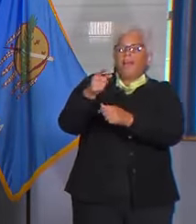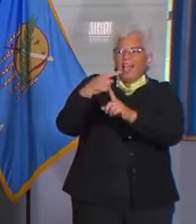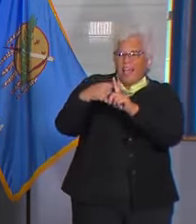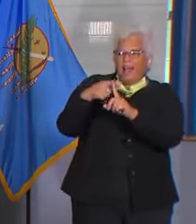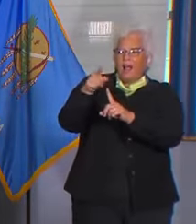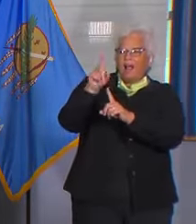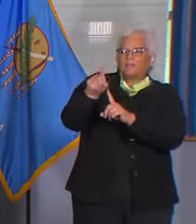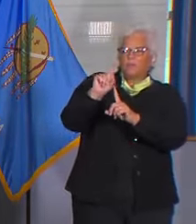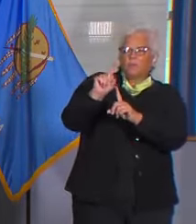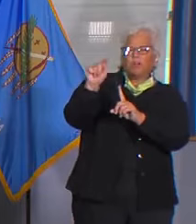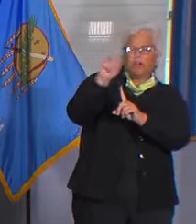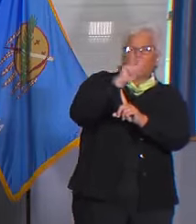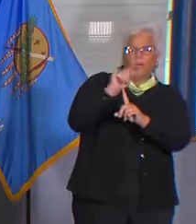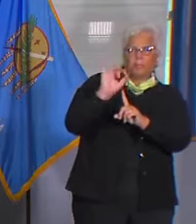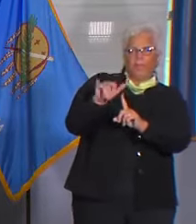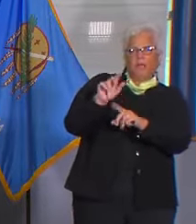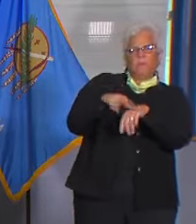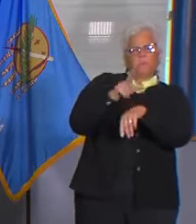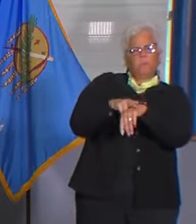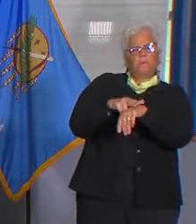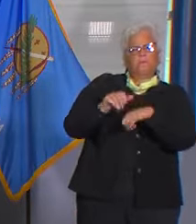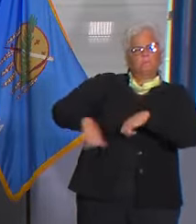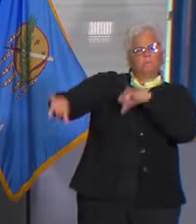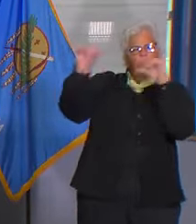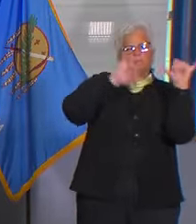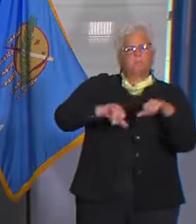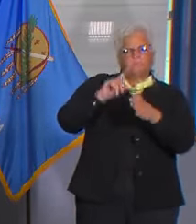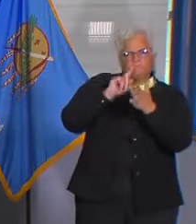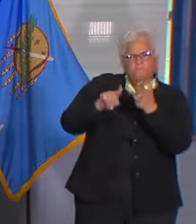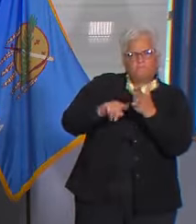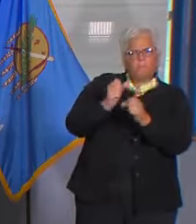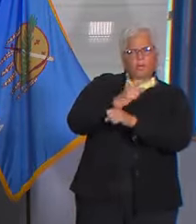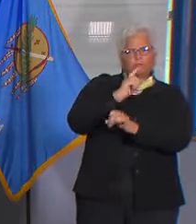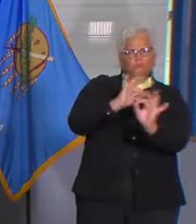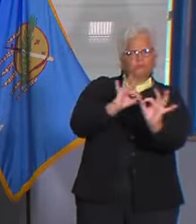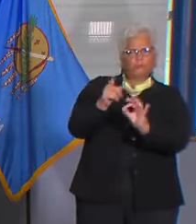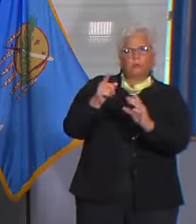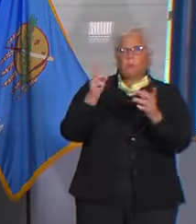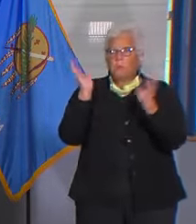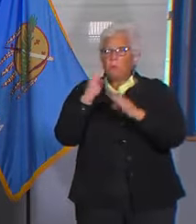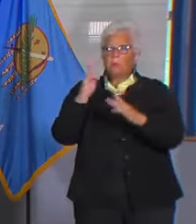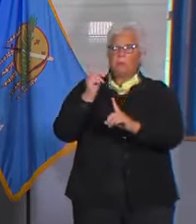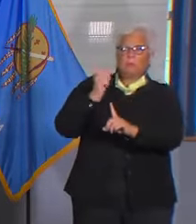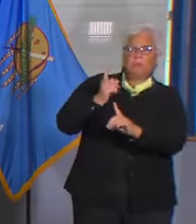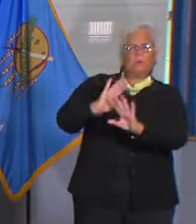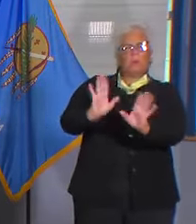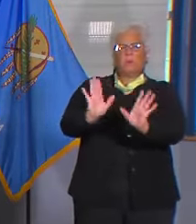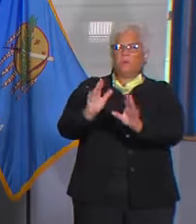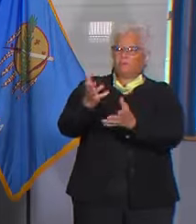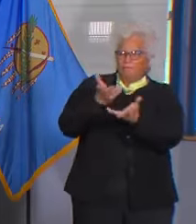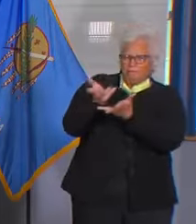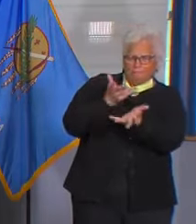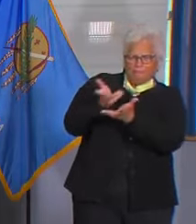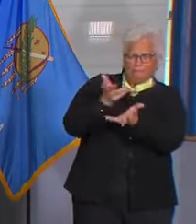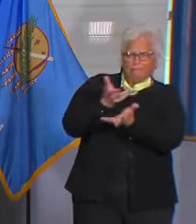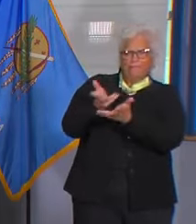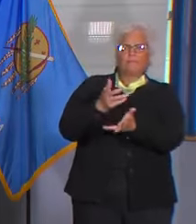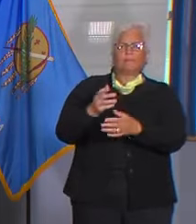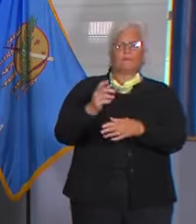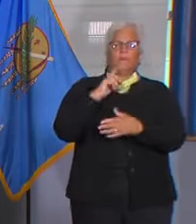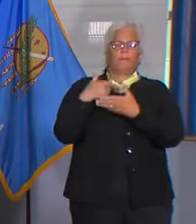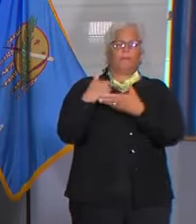your responses to our contact tracers when identifying exposures. Withholding information could possibly jeopardize others' safety. There's